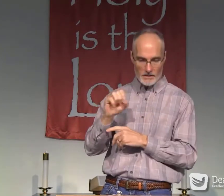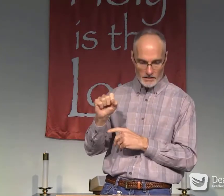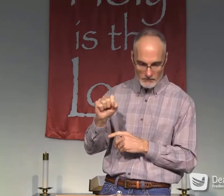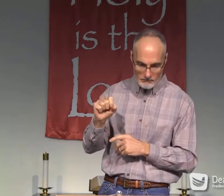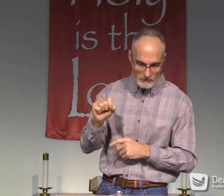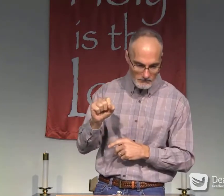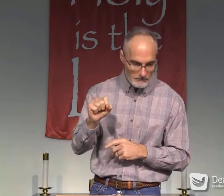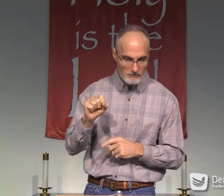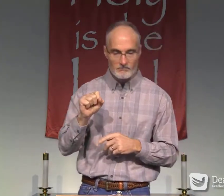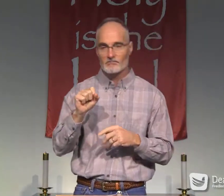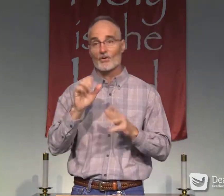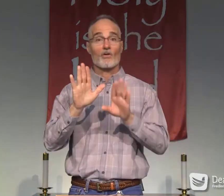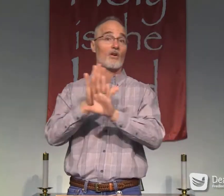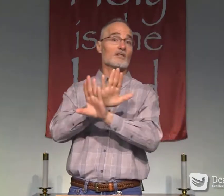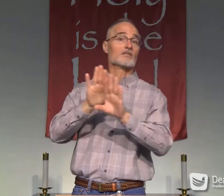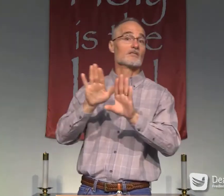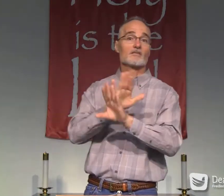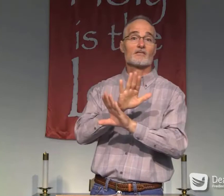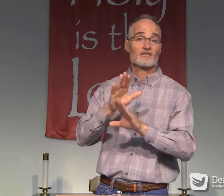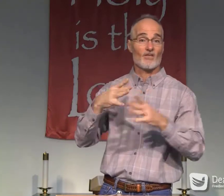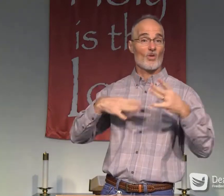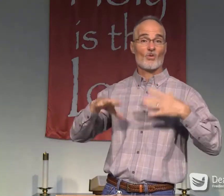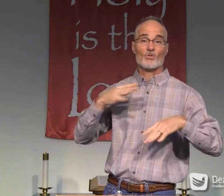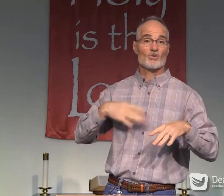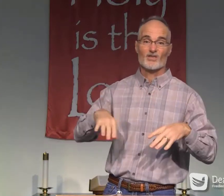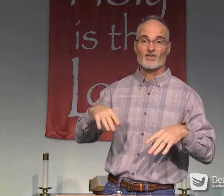a mess, a huge mess.